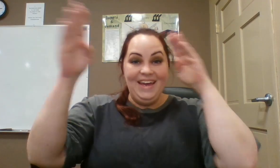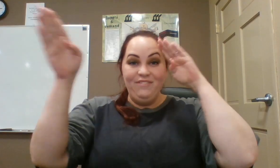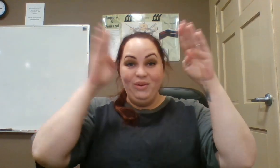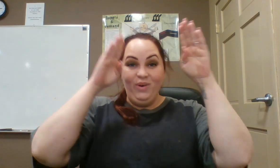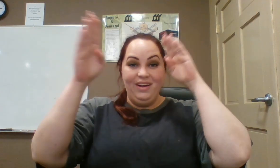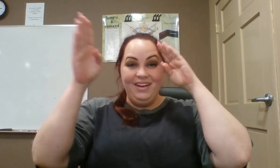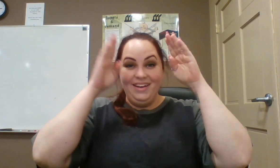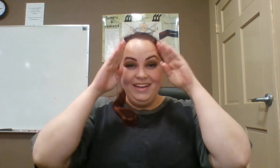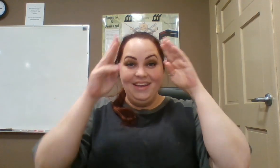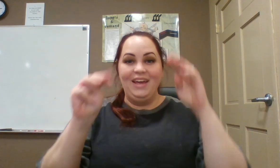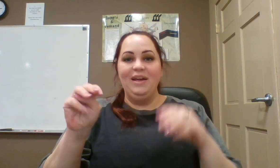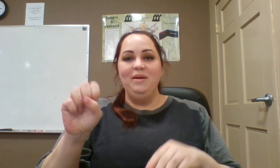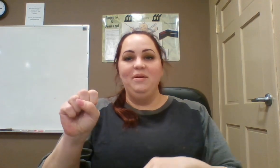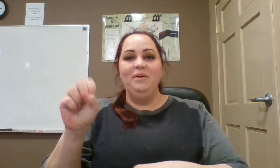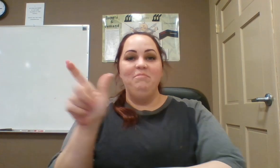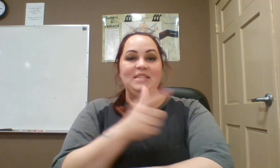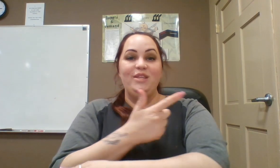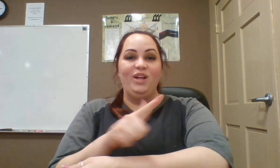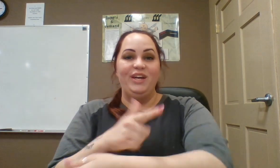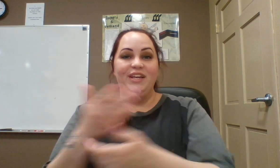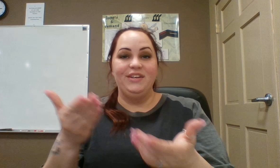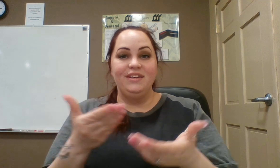Hey everyone, Miss Lala here.